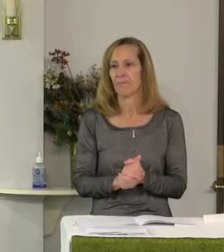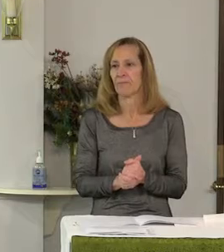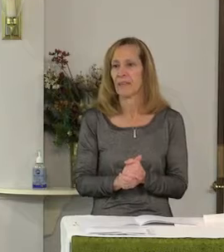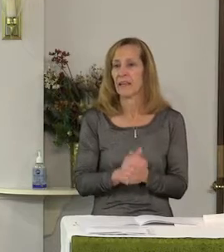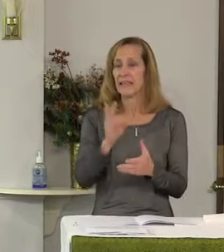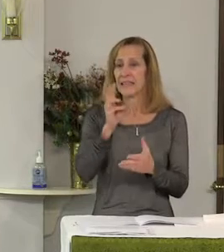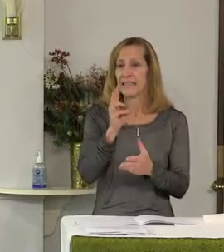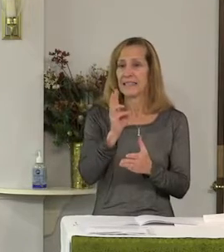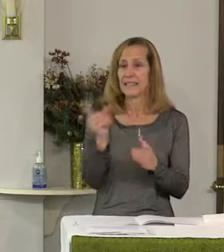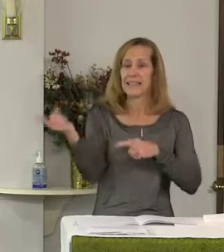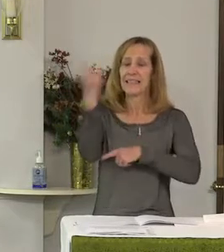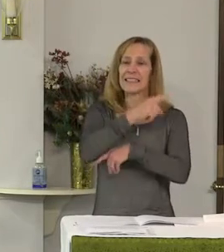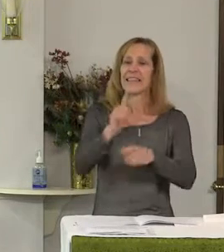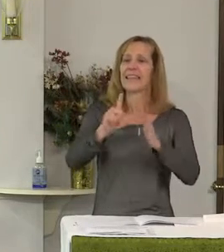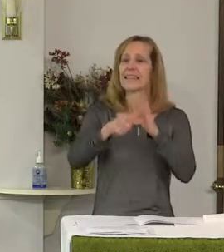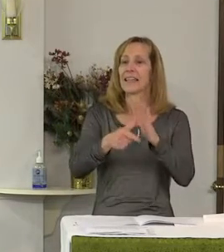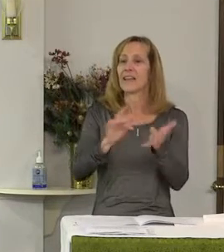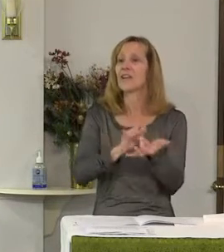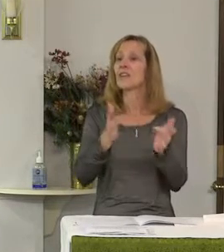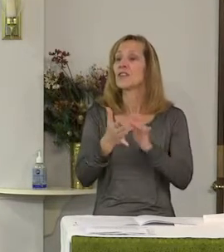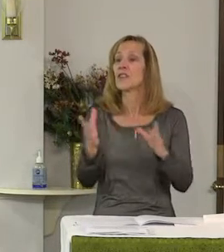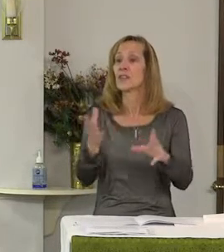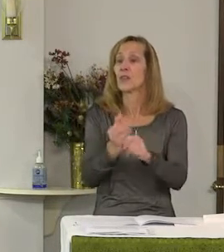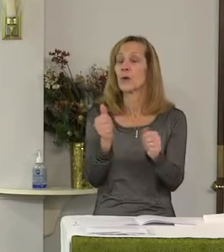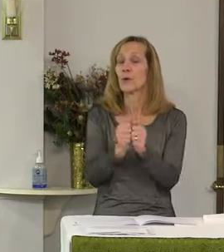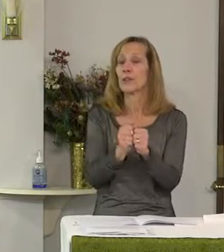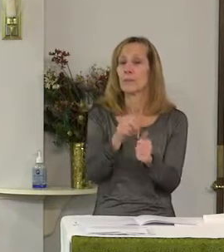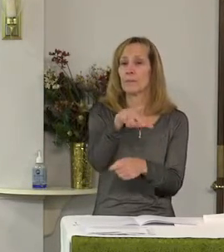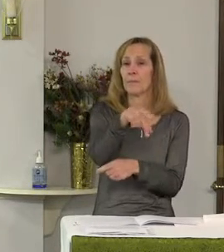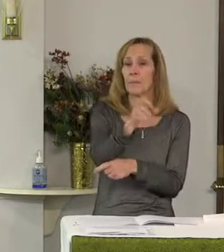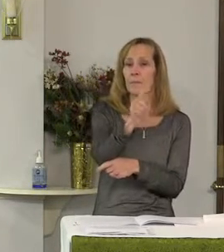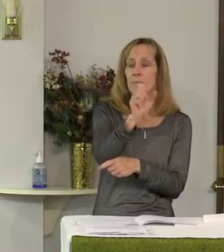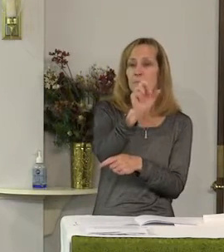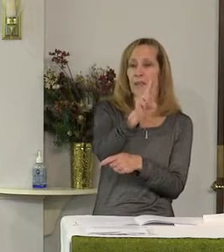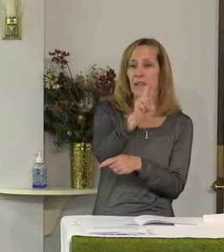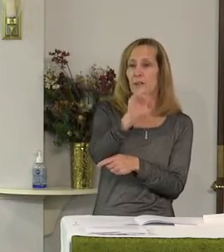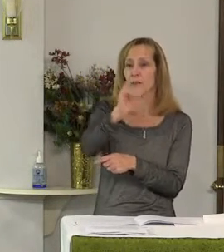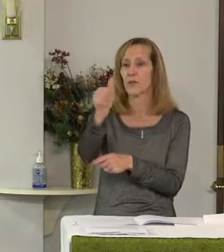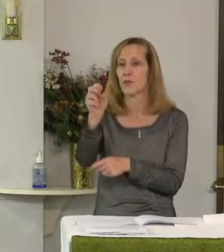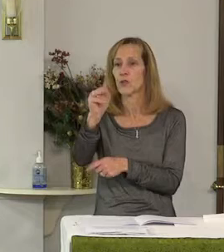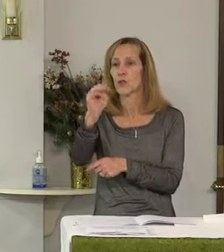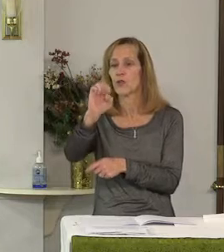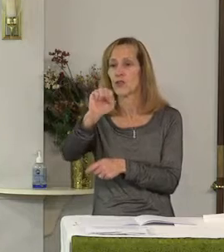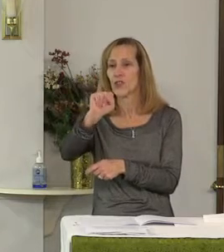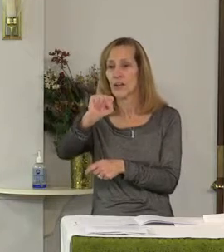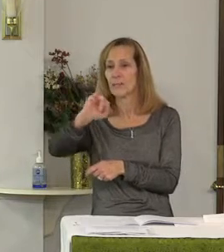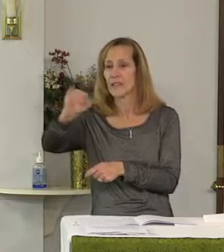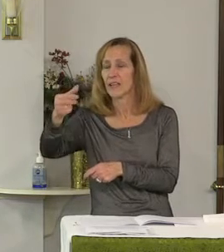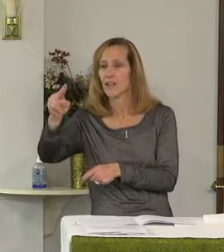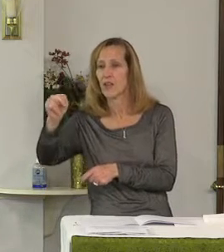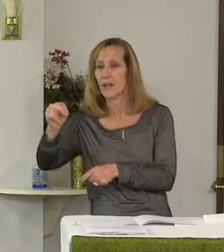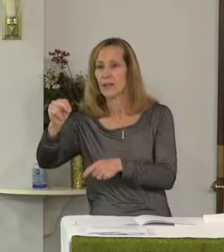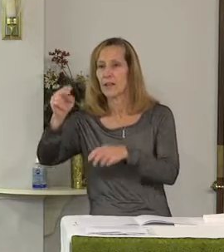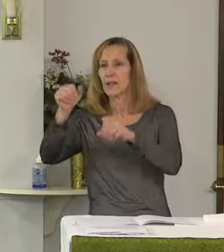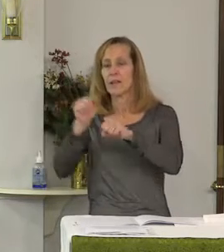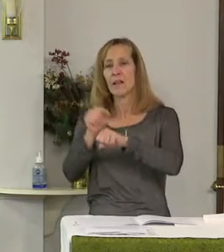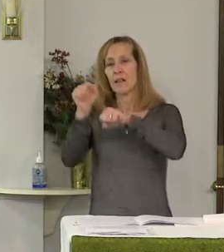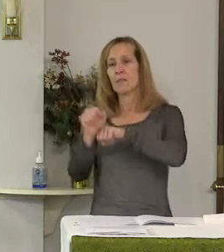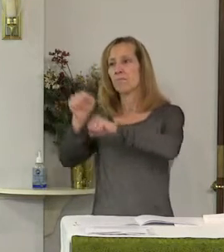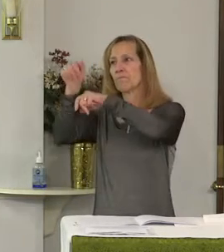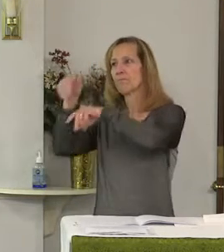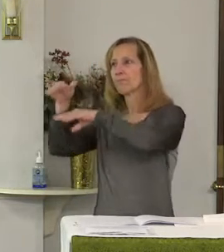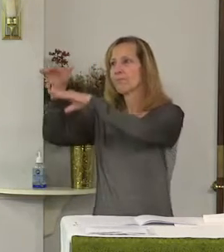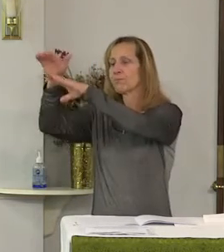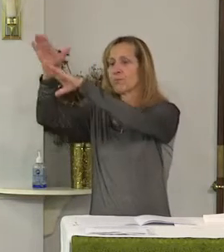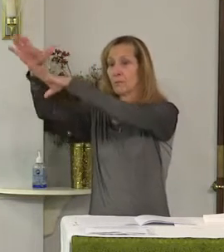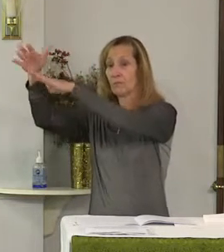Lord. 6 days later, Jesus took with him Peter and James and John and led them up a high mountain